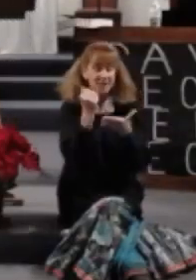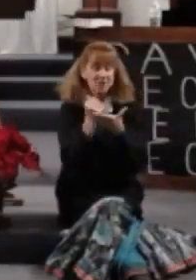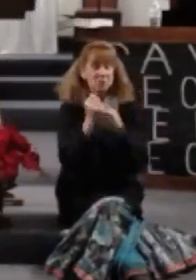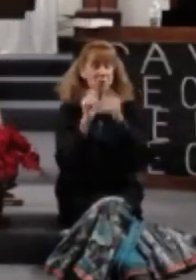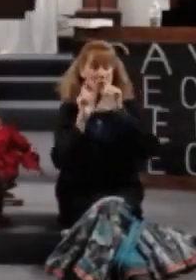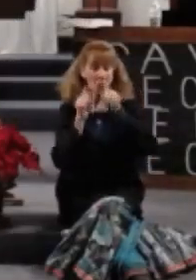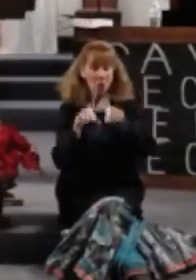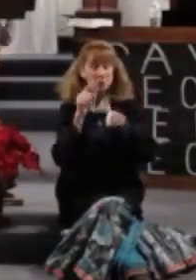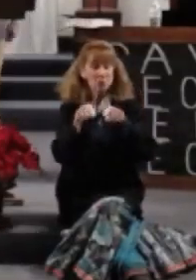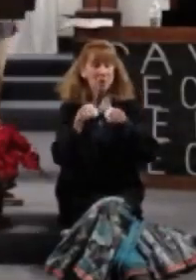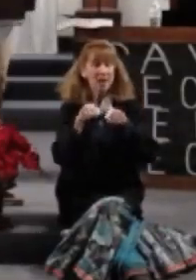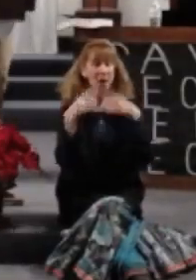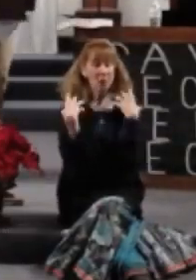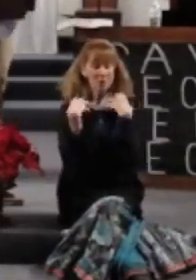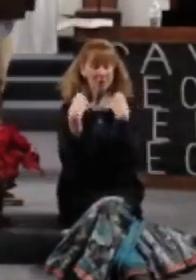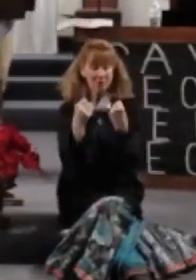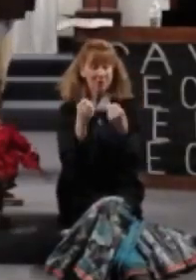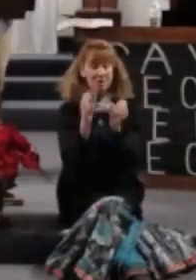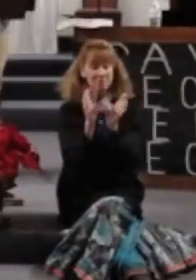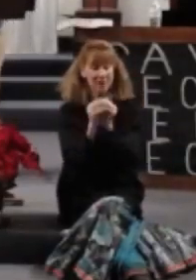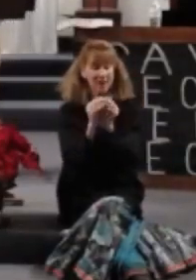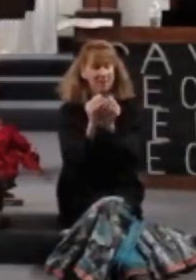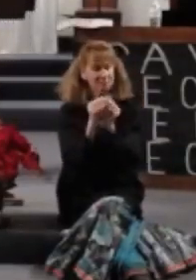and I needed that.